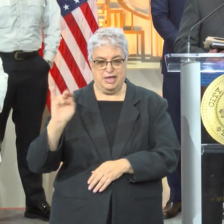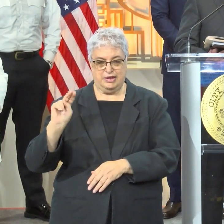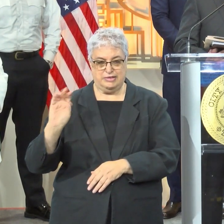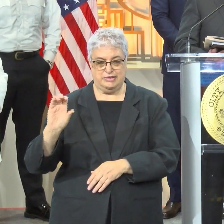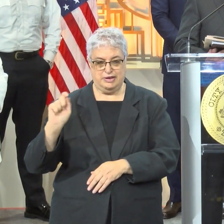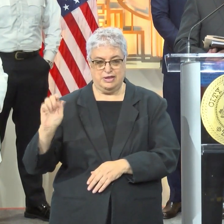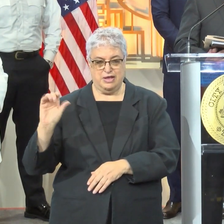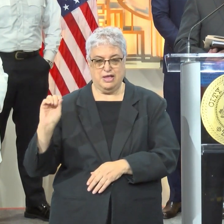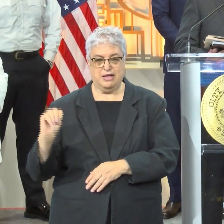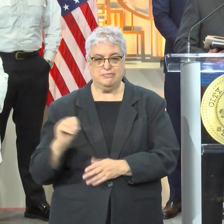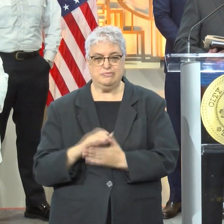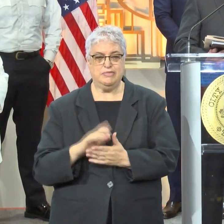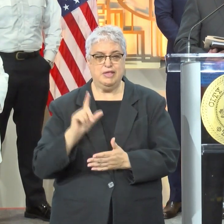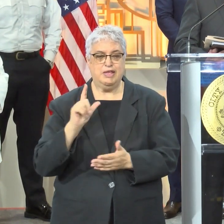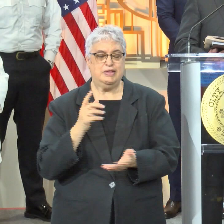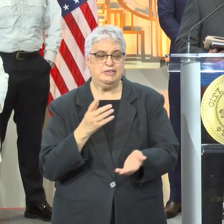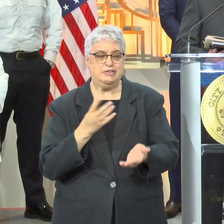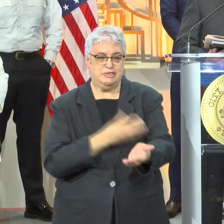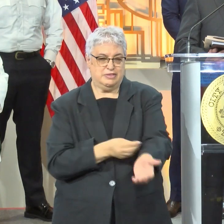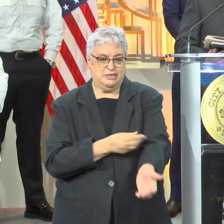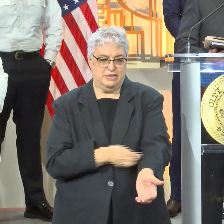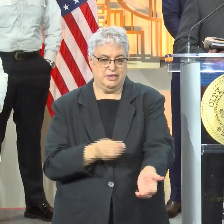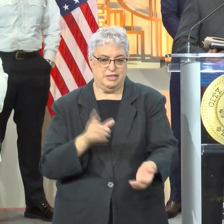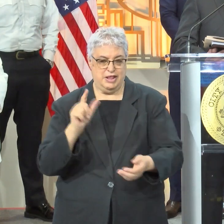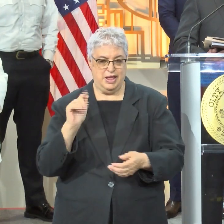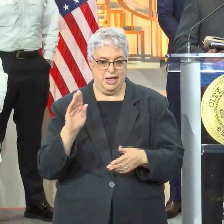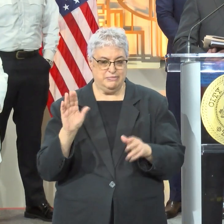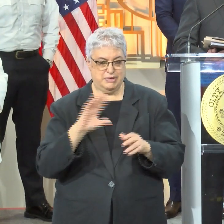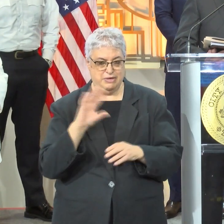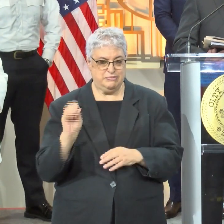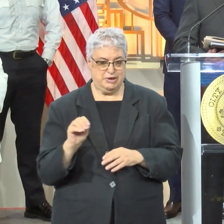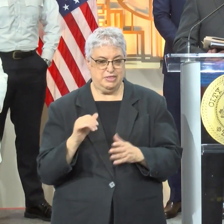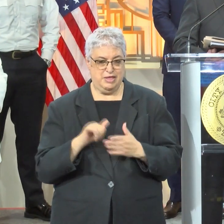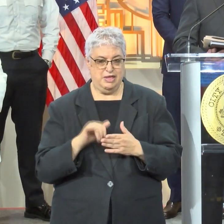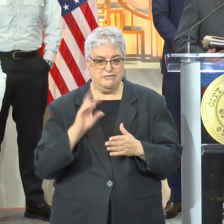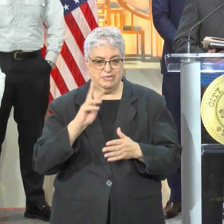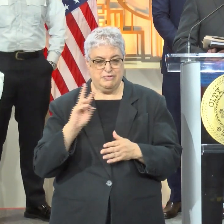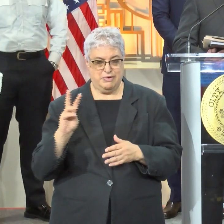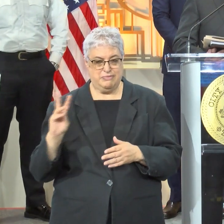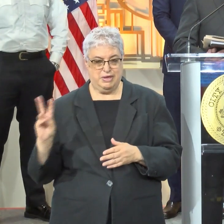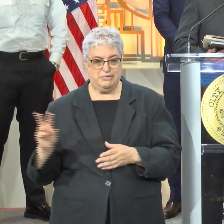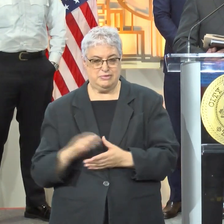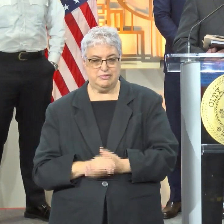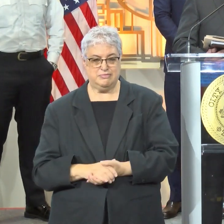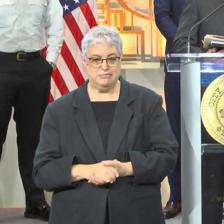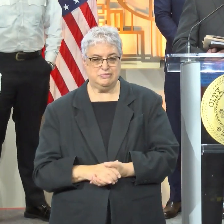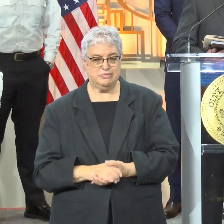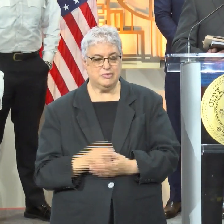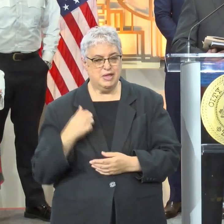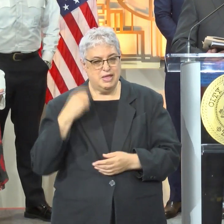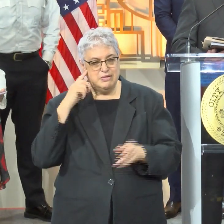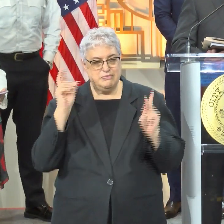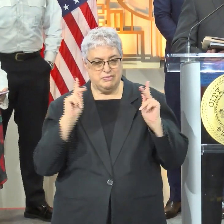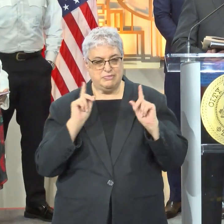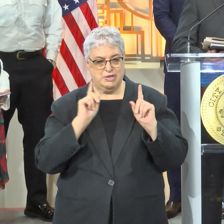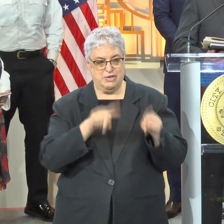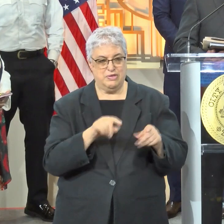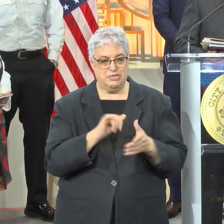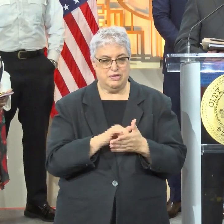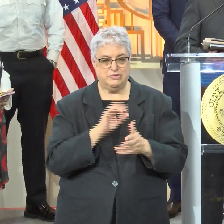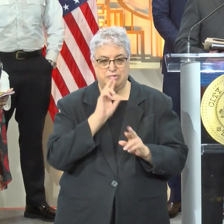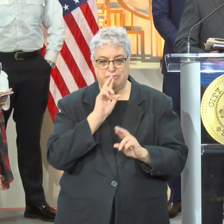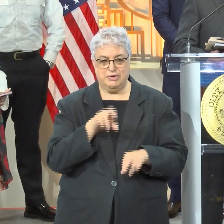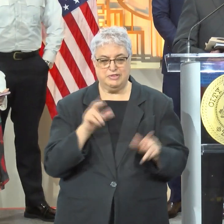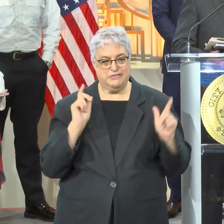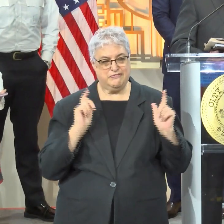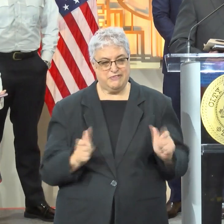texas.curativeinc.com. And that's the lab company that we're working with for that site. And they've got their webpage. And what I'm hearing from some of the folks who've gone there is that those reports are coming